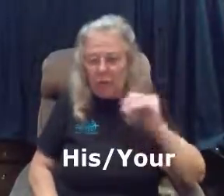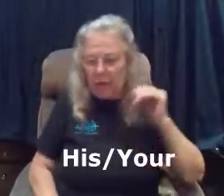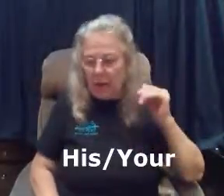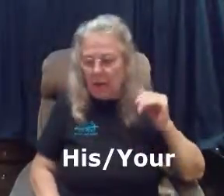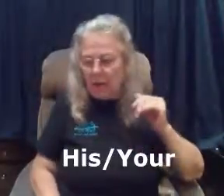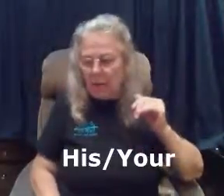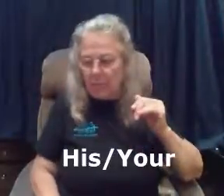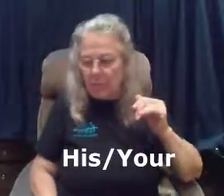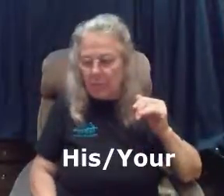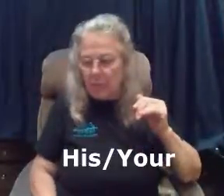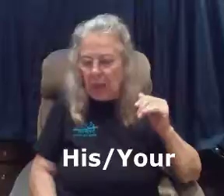being out there.